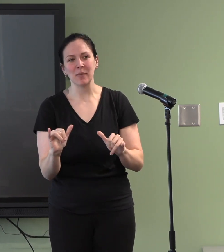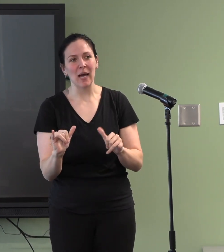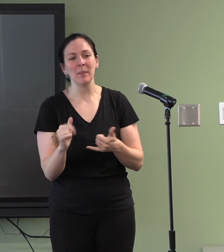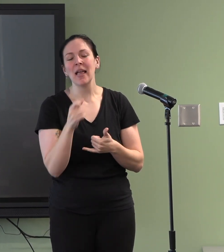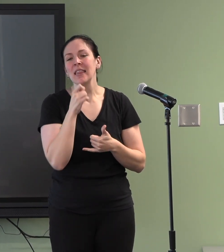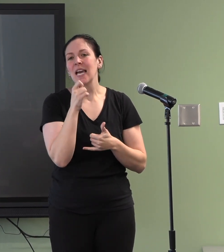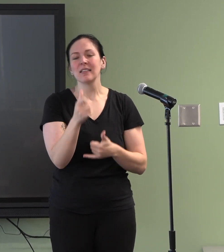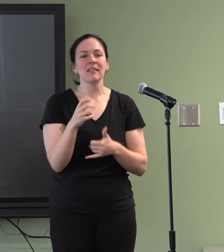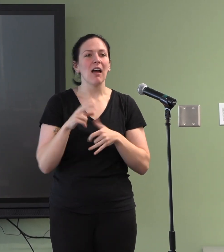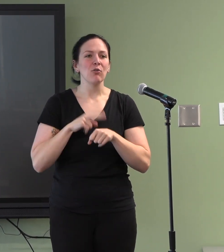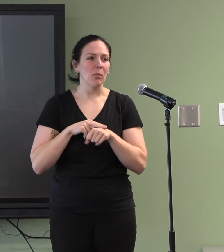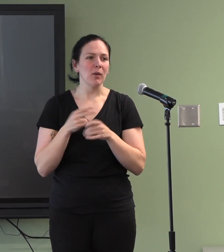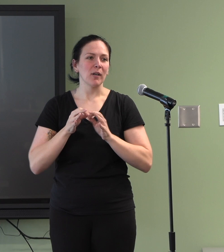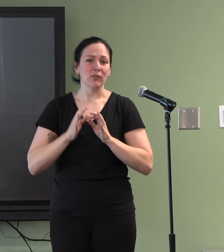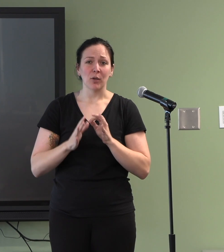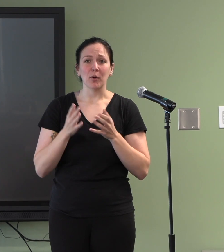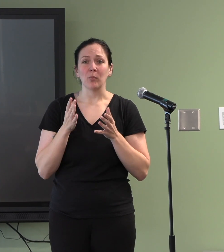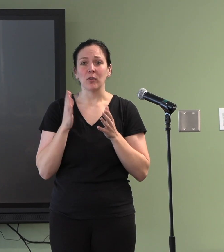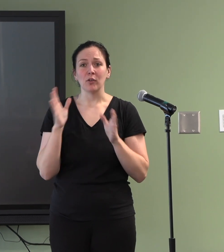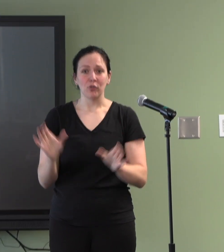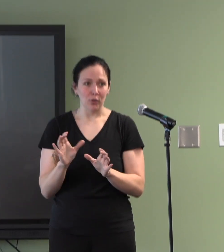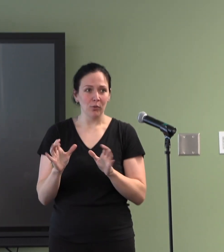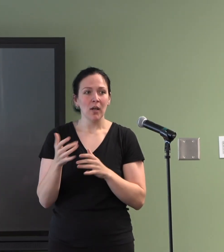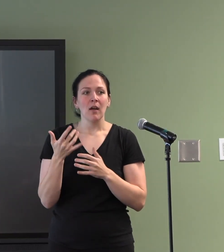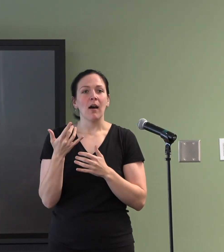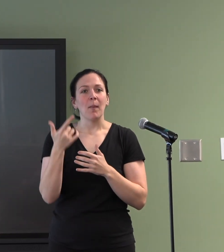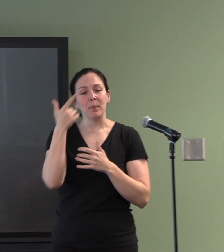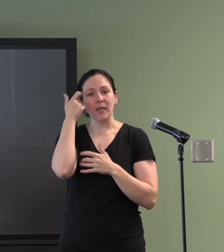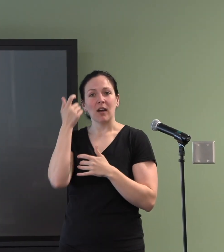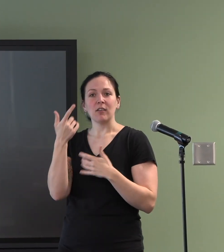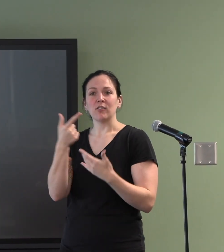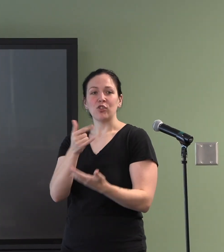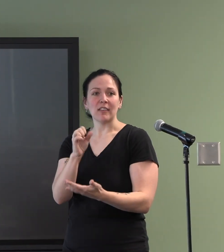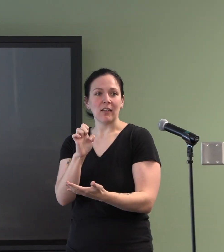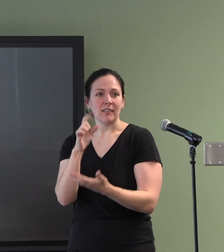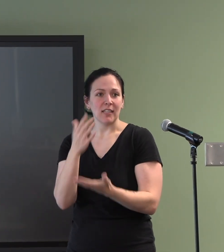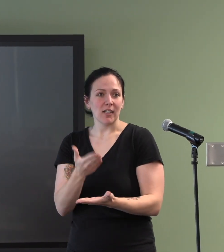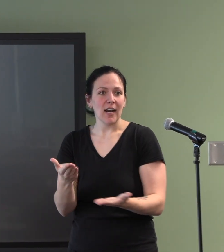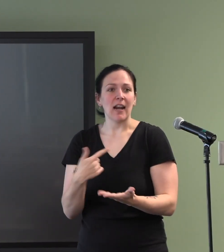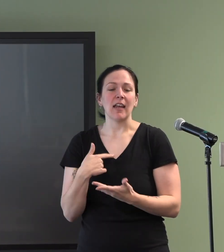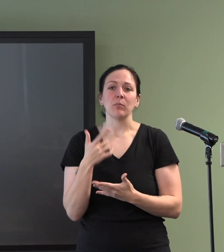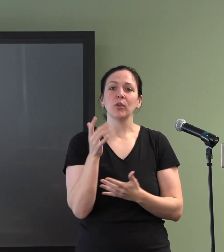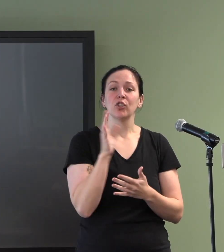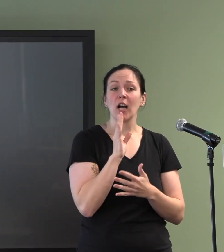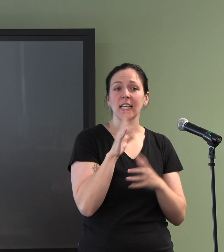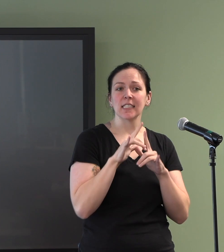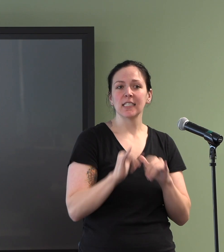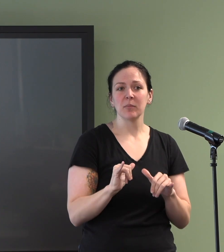time. That is not normally what an interpreter will do. Because Giselle is here and I am talking at the same